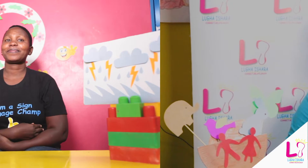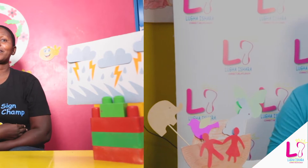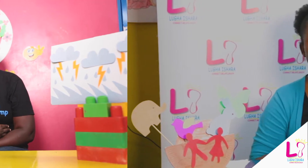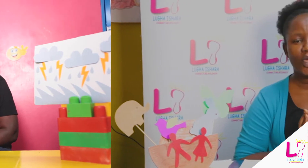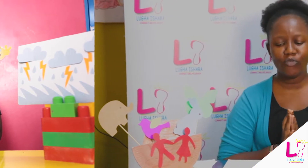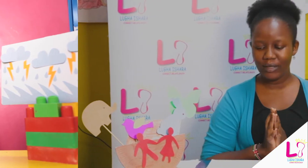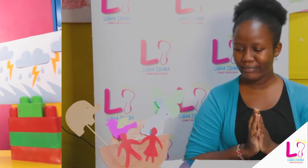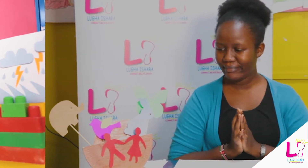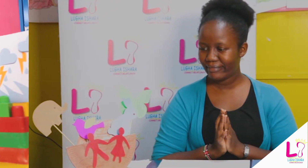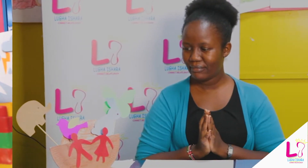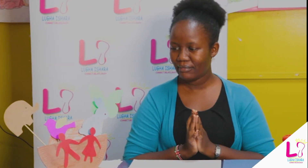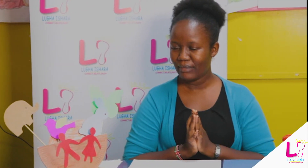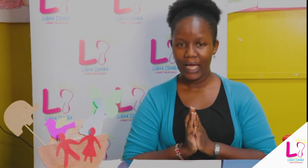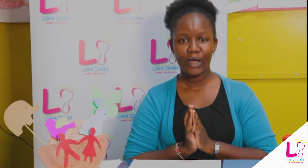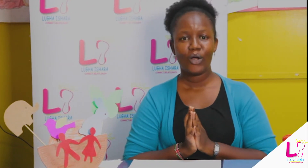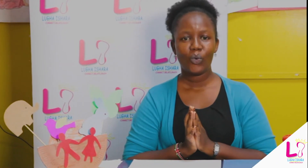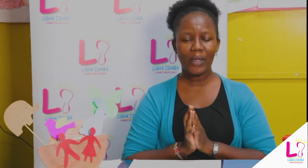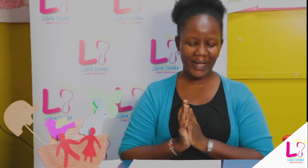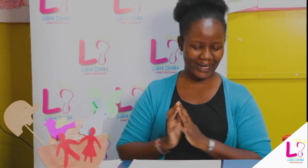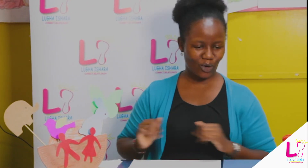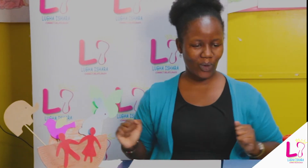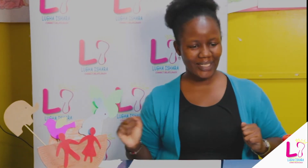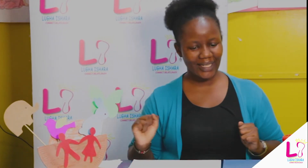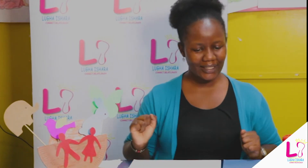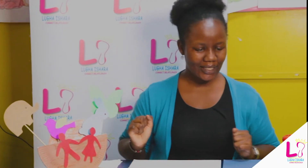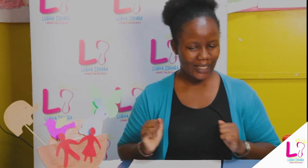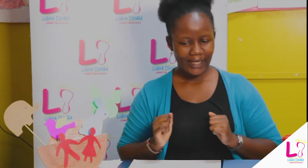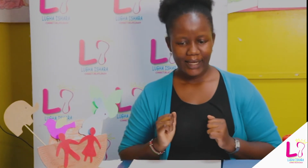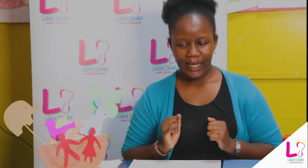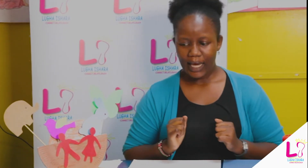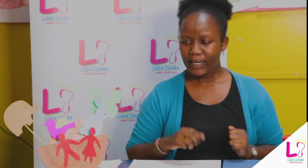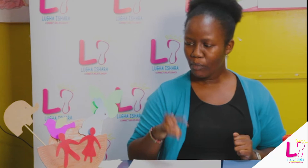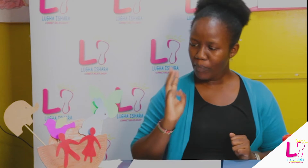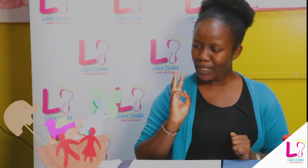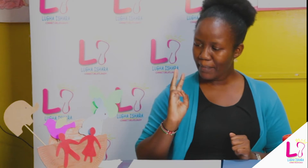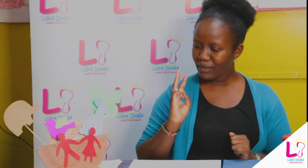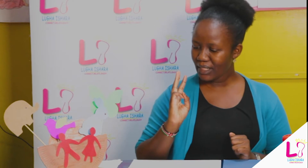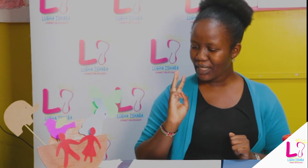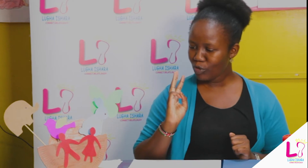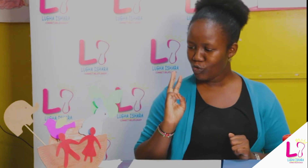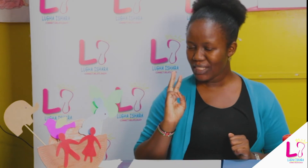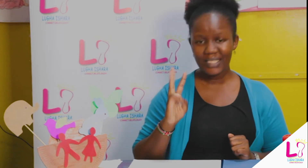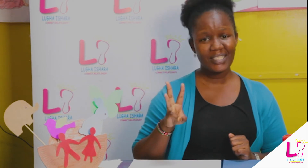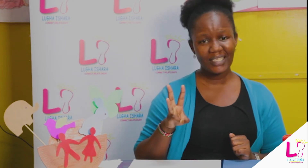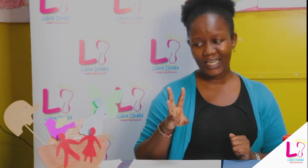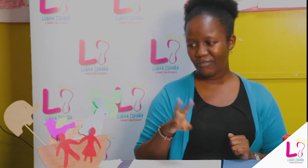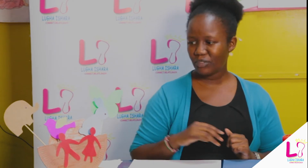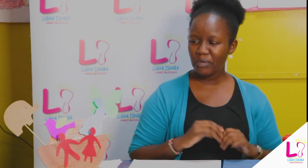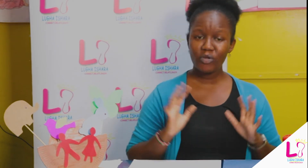Hello everyone, we're back once again, and I'm hoping by the time you're doing this third craft, maybe you have thought